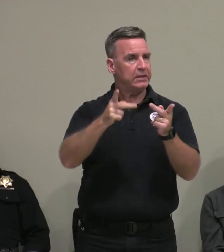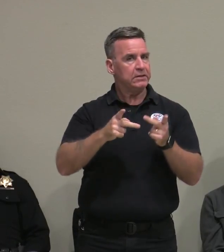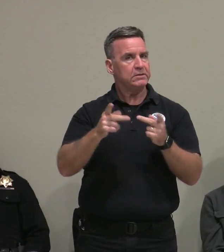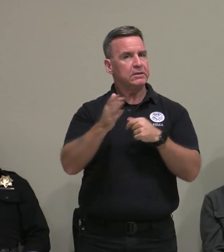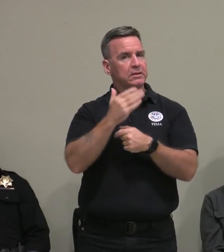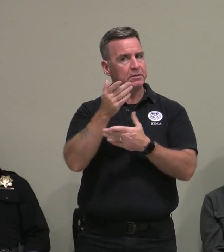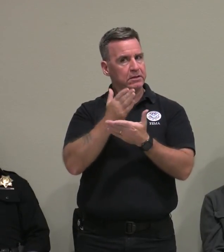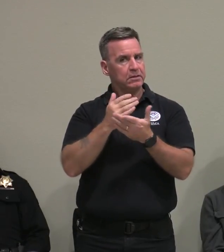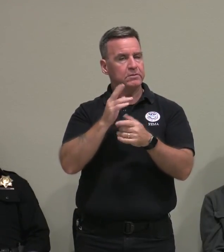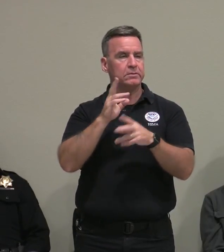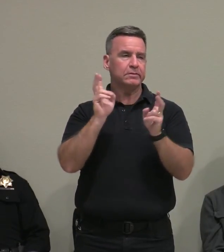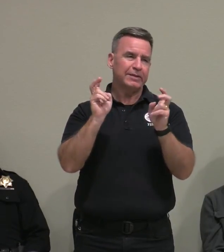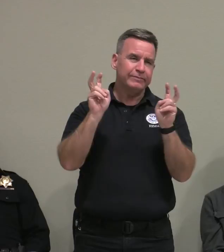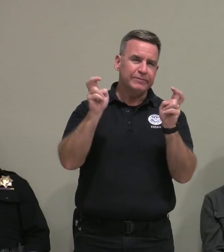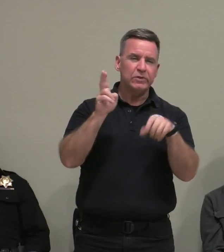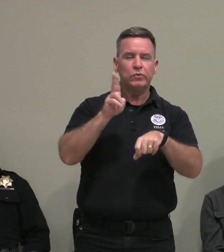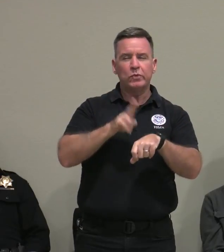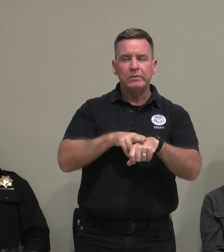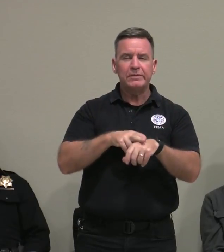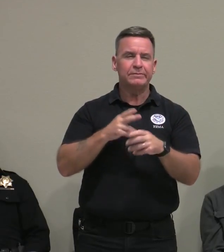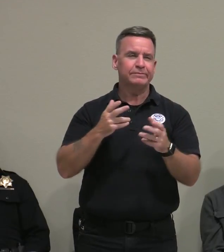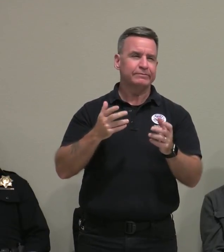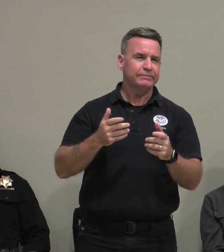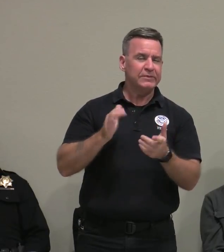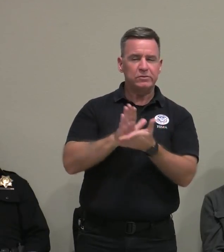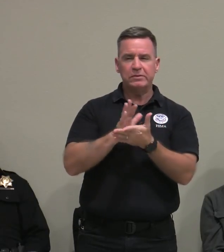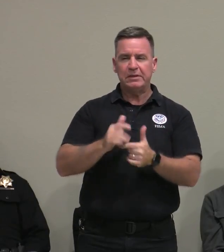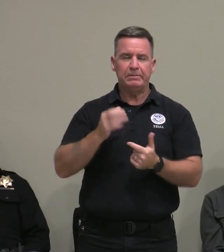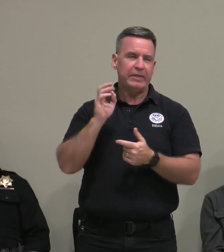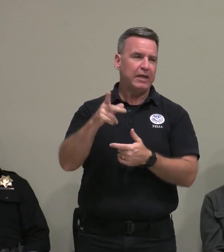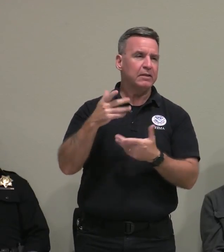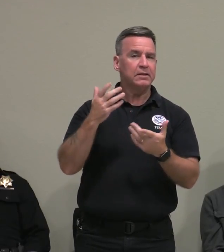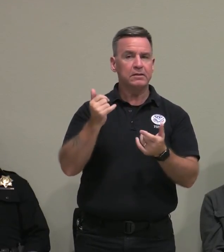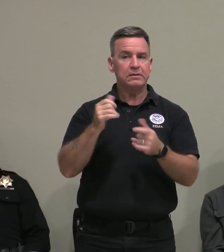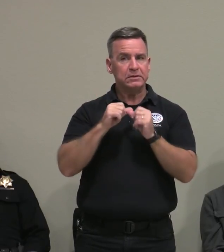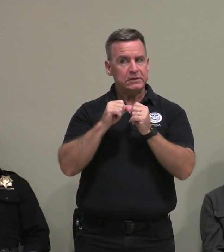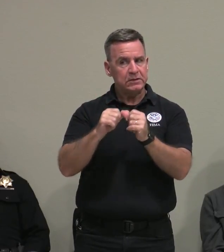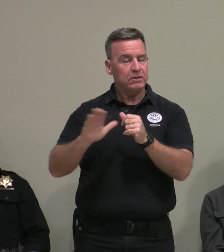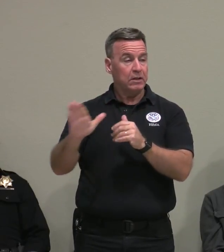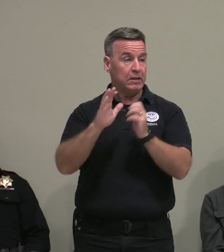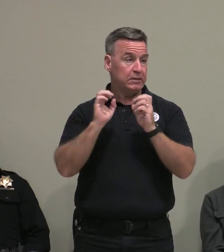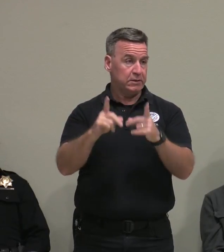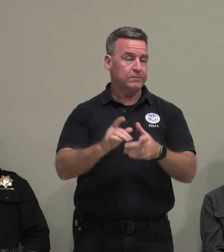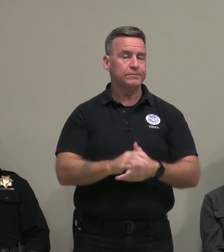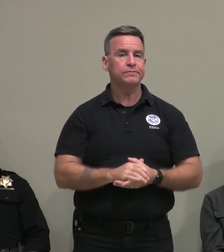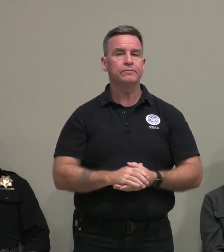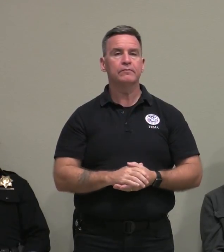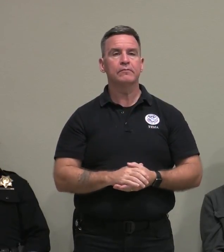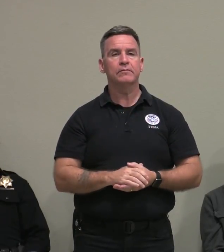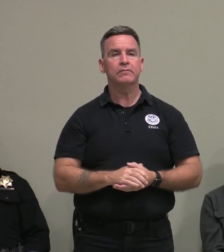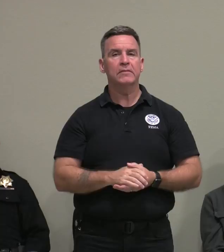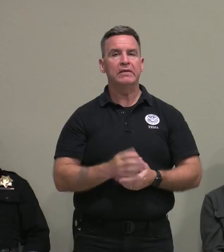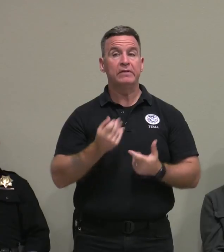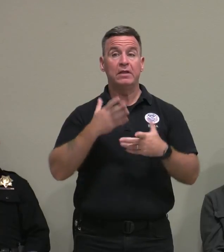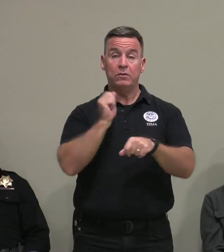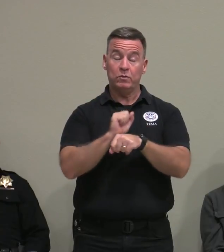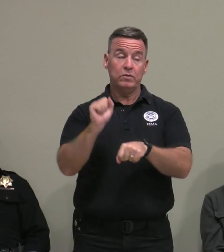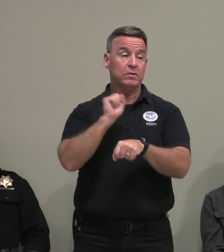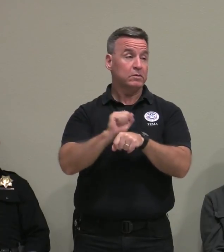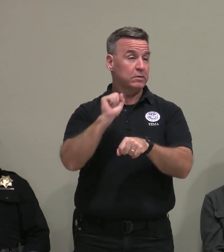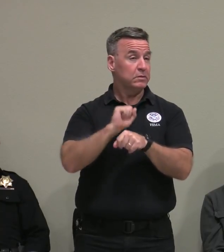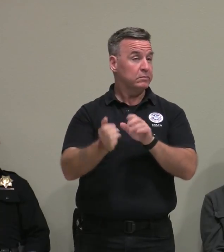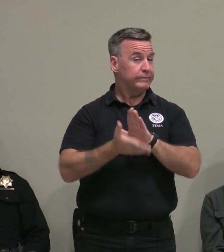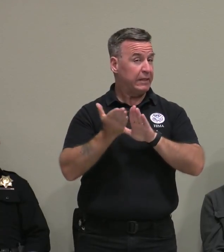to get some sort of normalcy back in in their lives and continue on with their education. There's a lot of effort going on